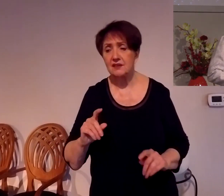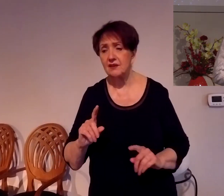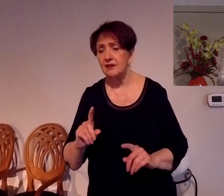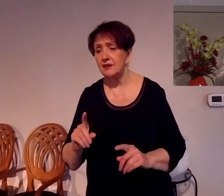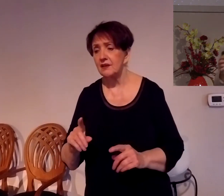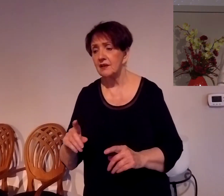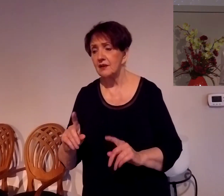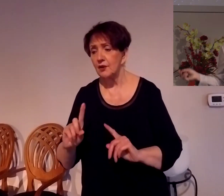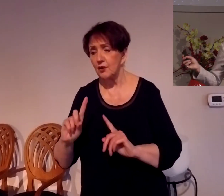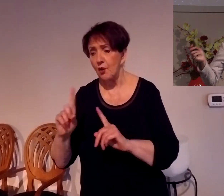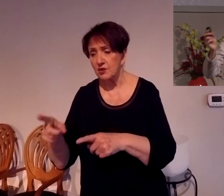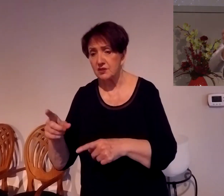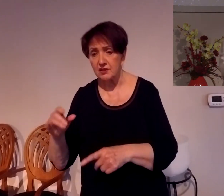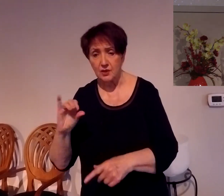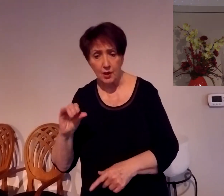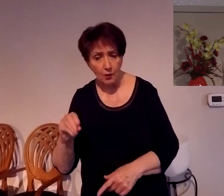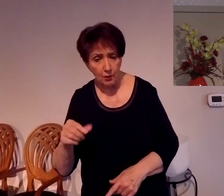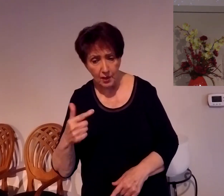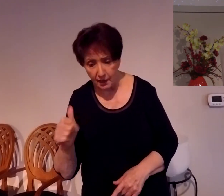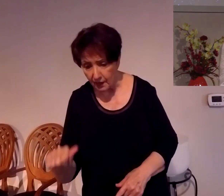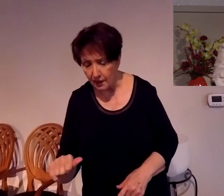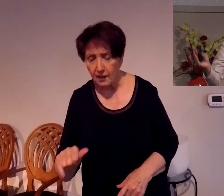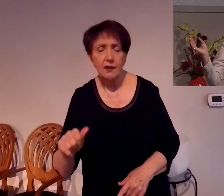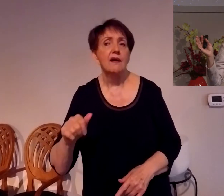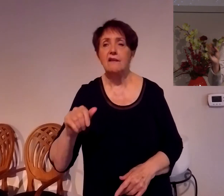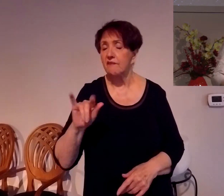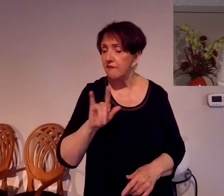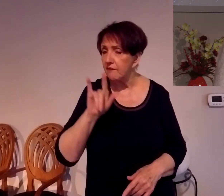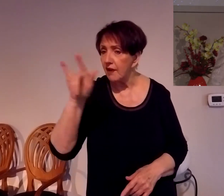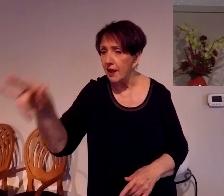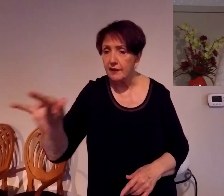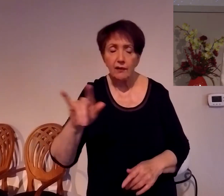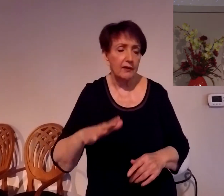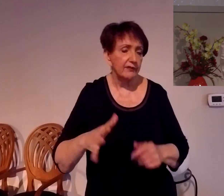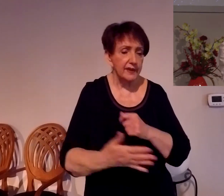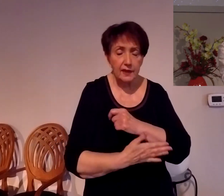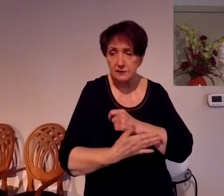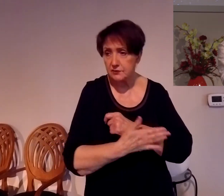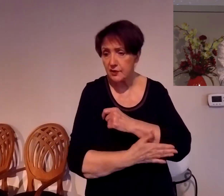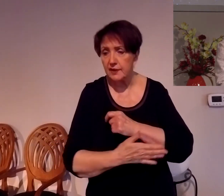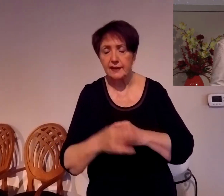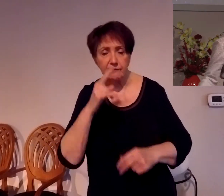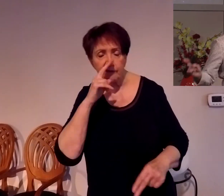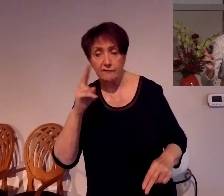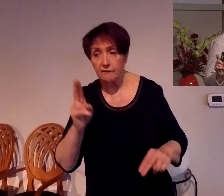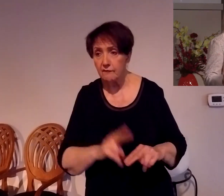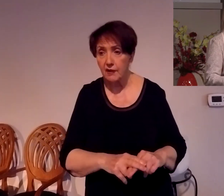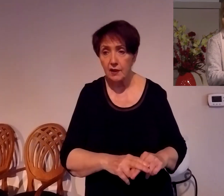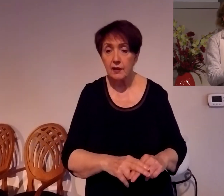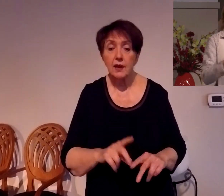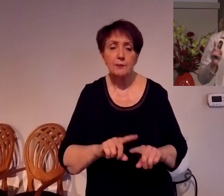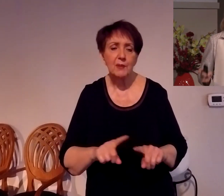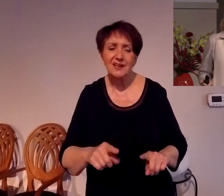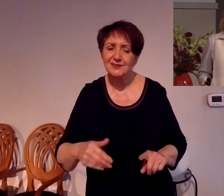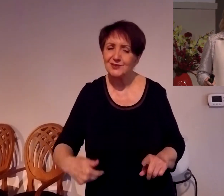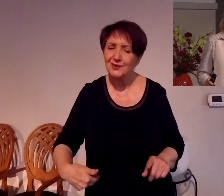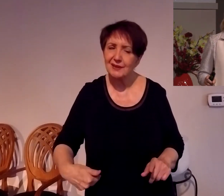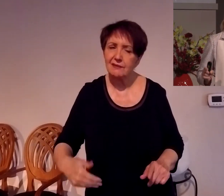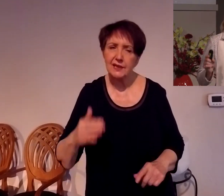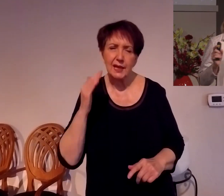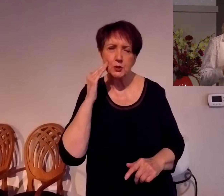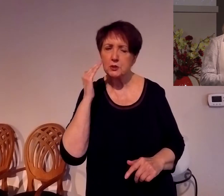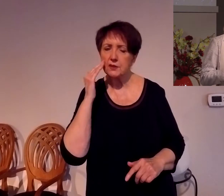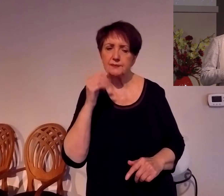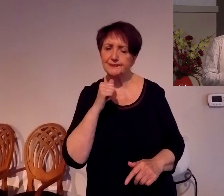as a yoga instructor and flying all over the country and having fun and living the high life and all that. But intuitively I knew that this was not